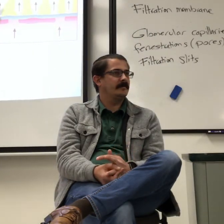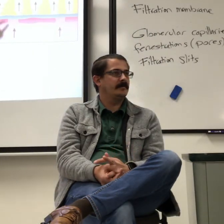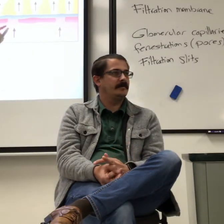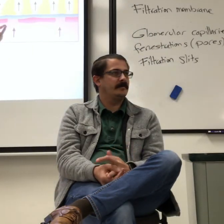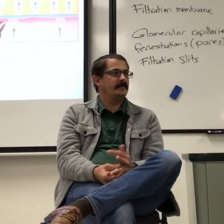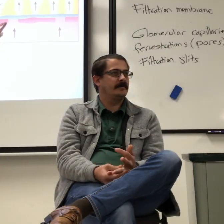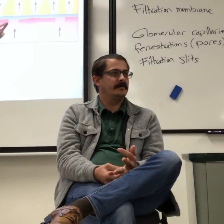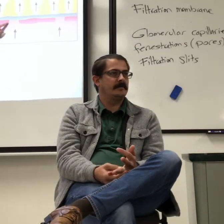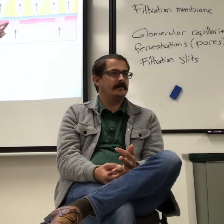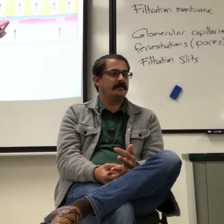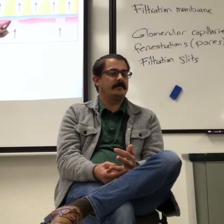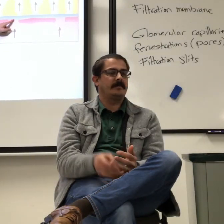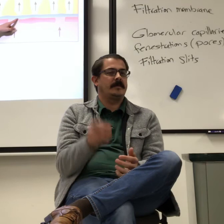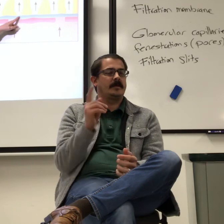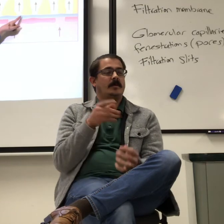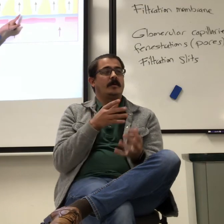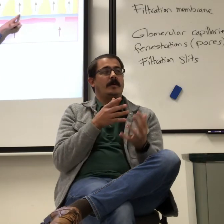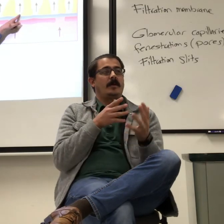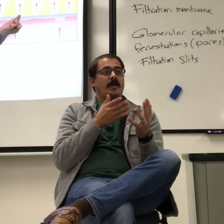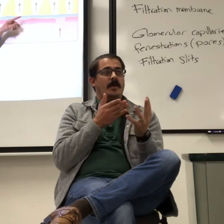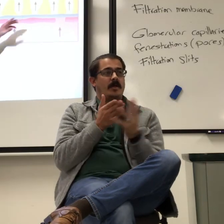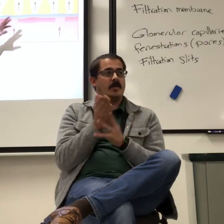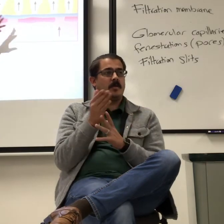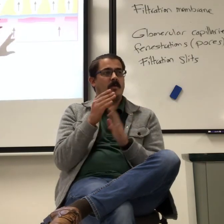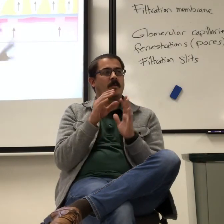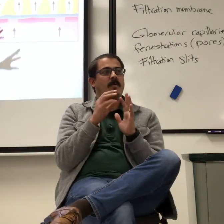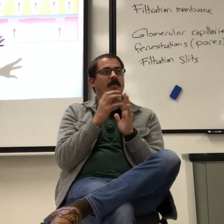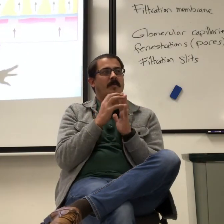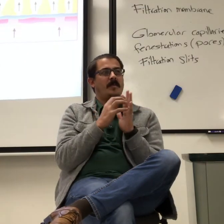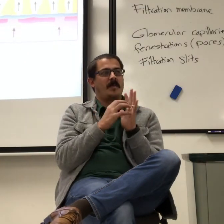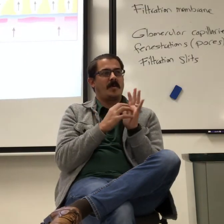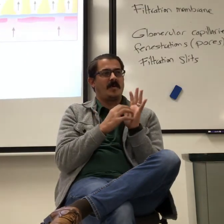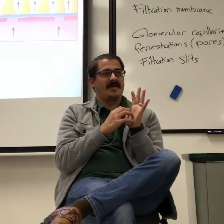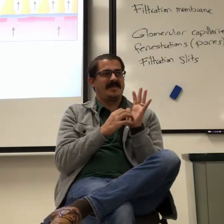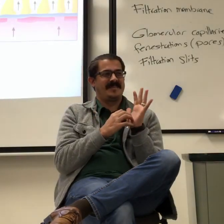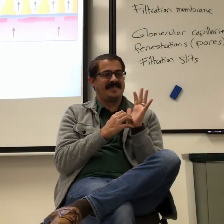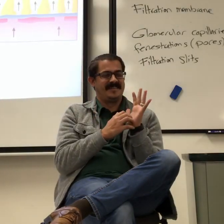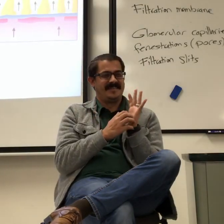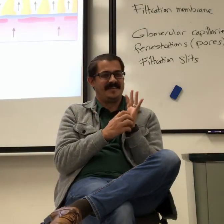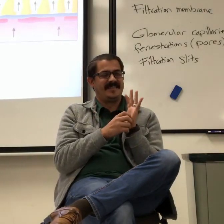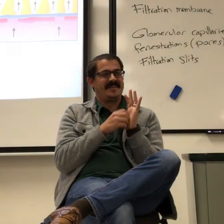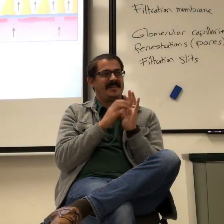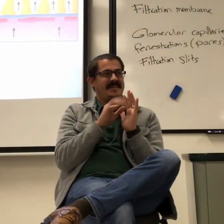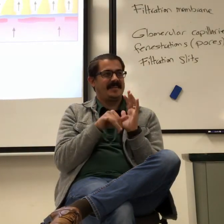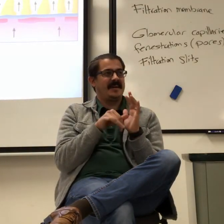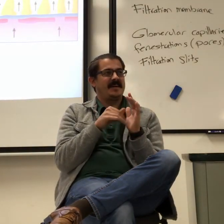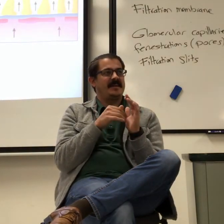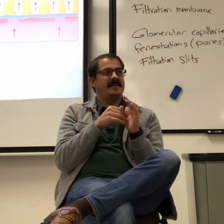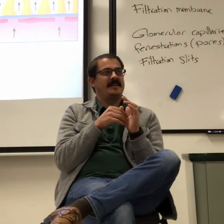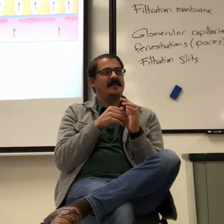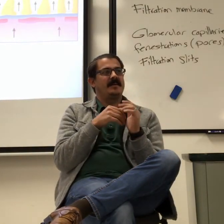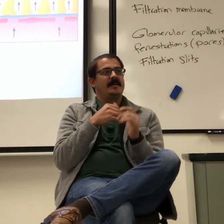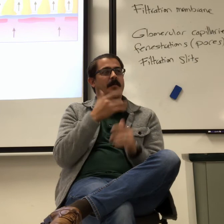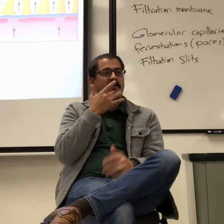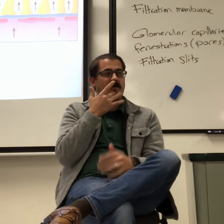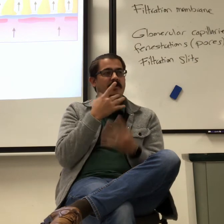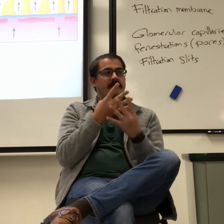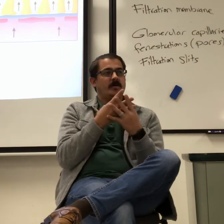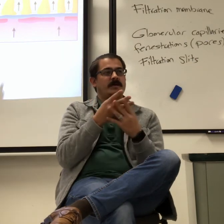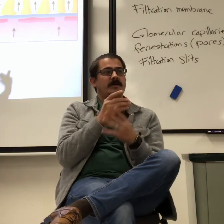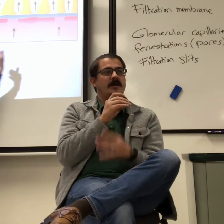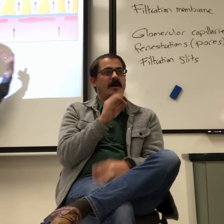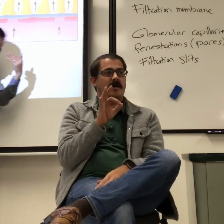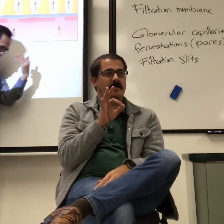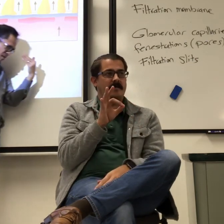up, right? So you make it through the pore, but then you got to make it through the slit. So the filtration membrane it favors the filtration of, well, I'll say